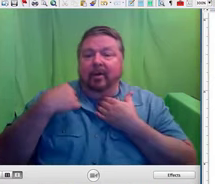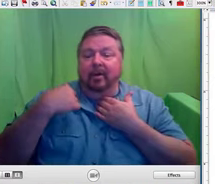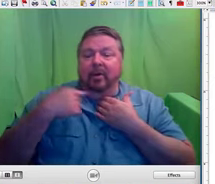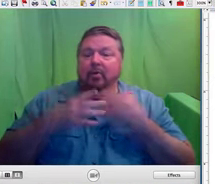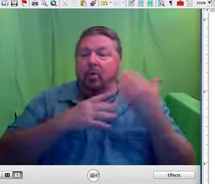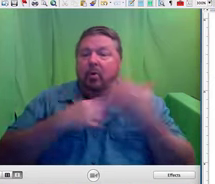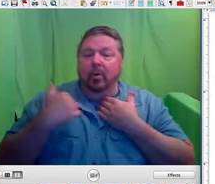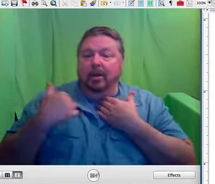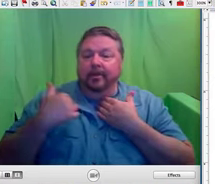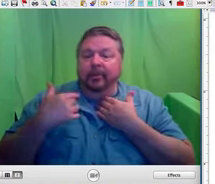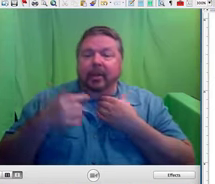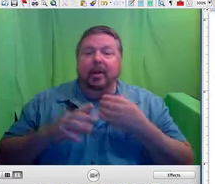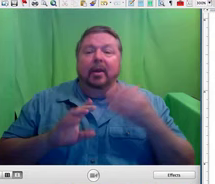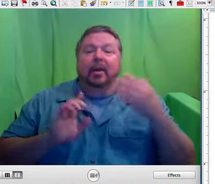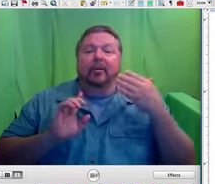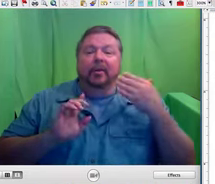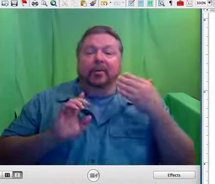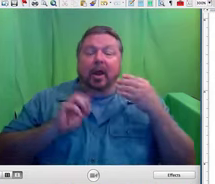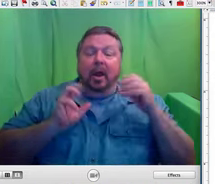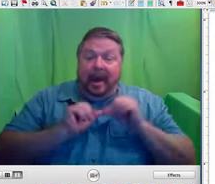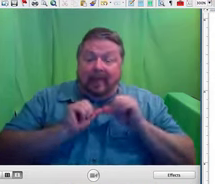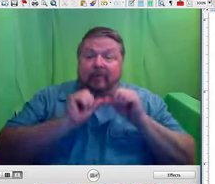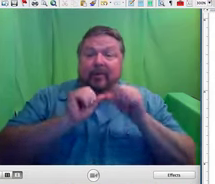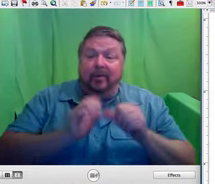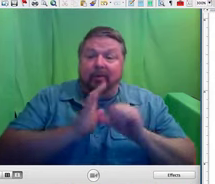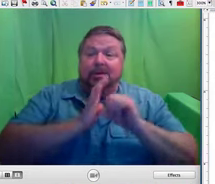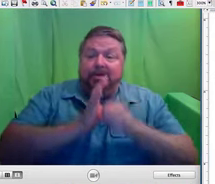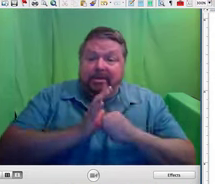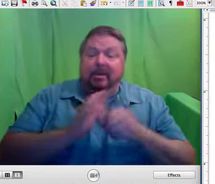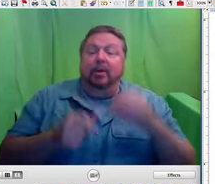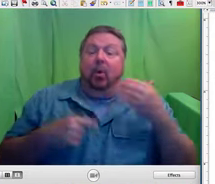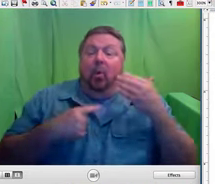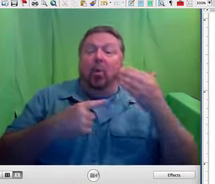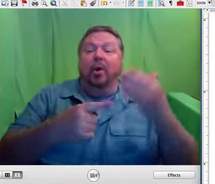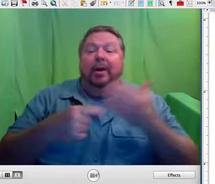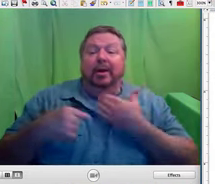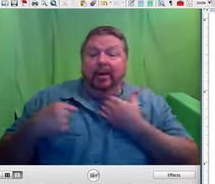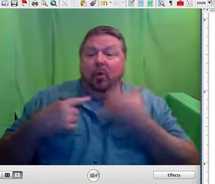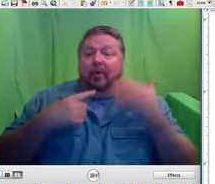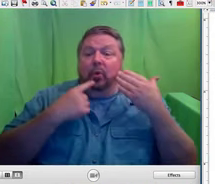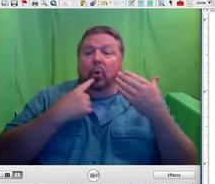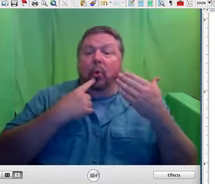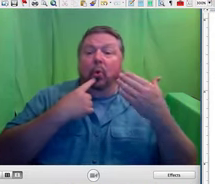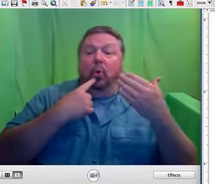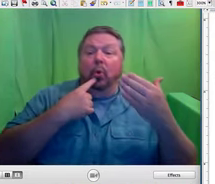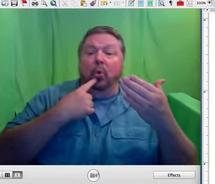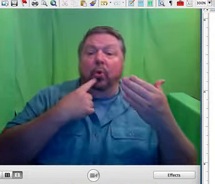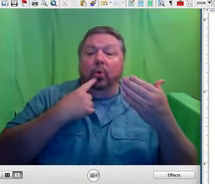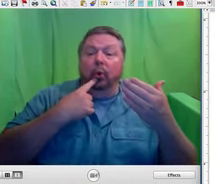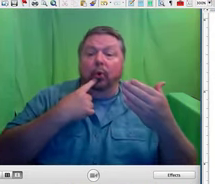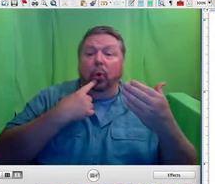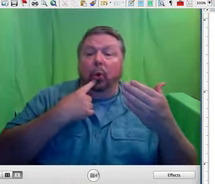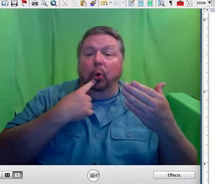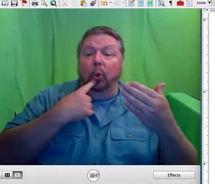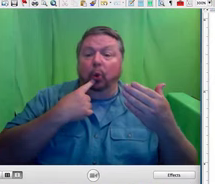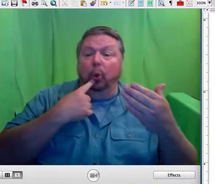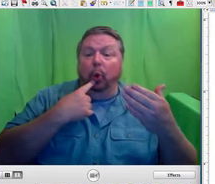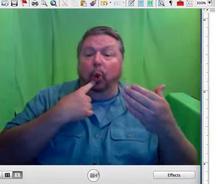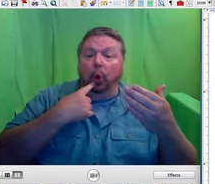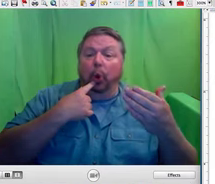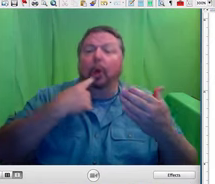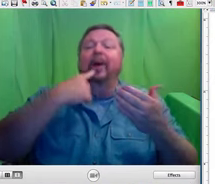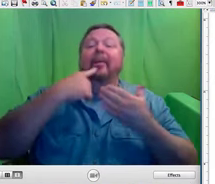final sound, oi. If it's an emphasis, oi, I'll go to oh, sustained here